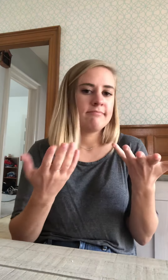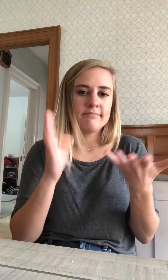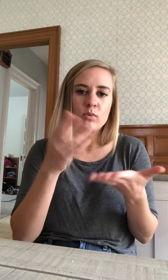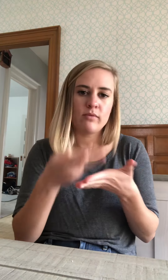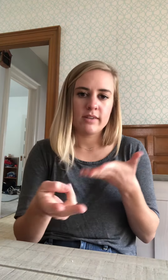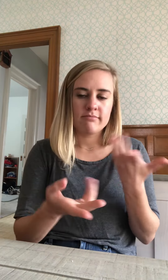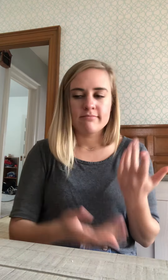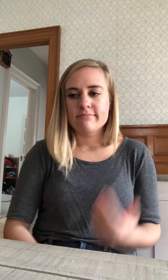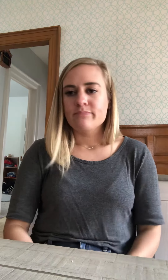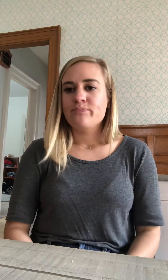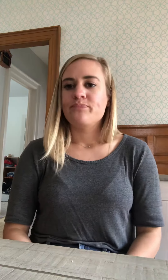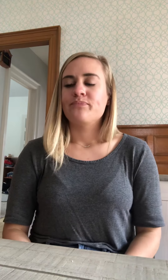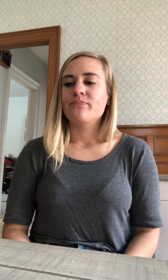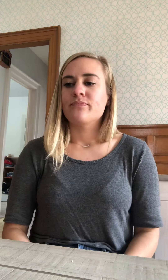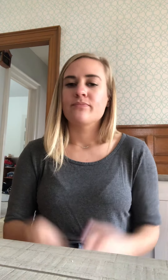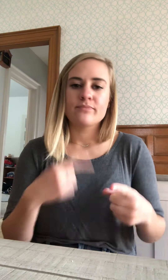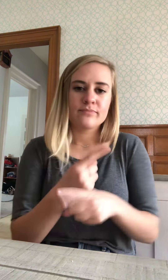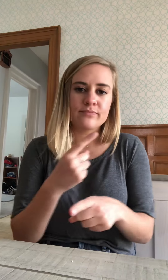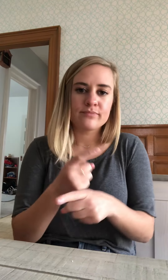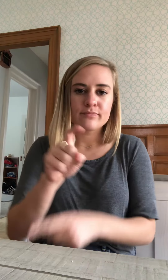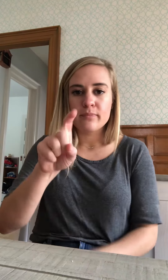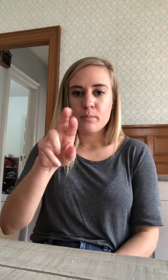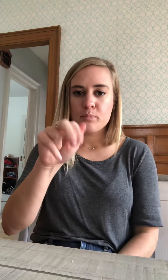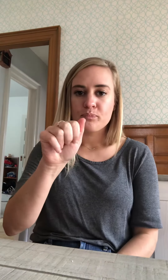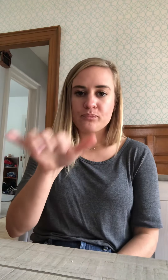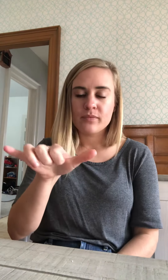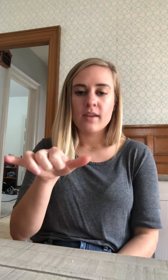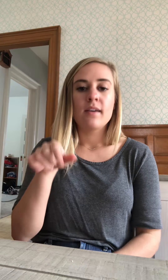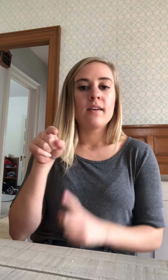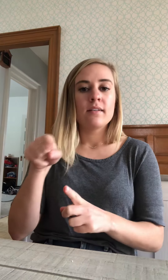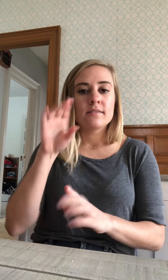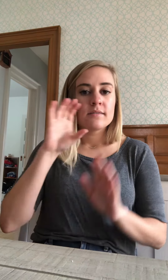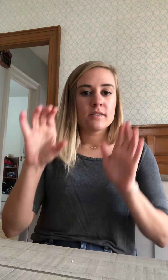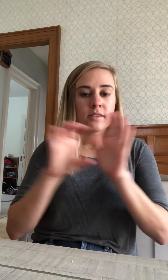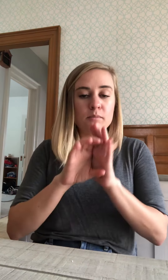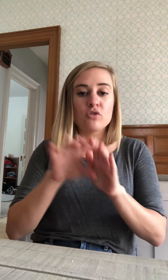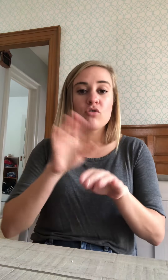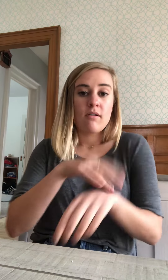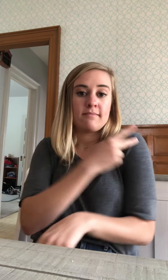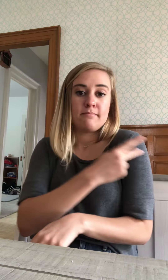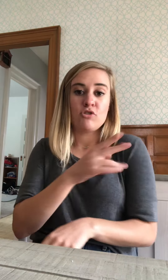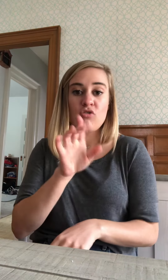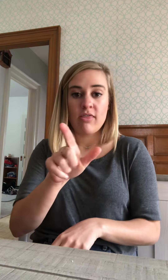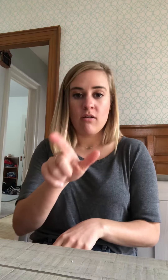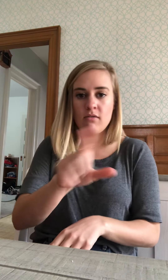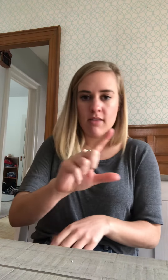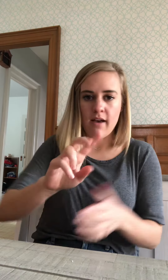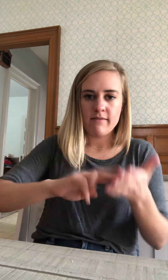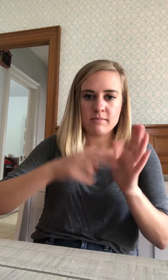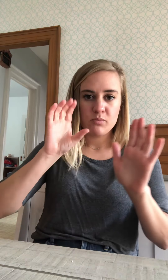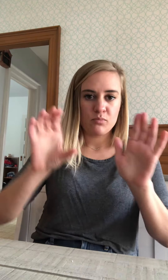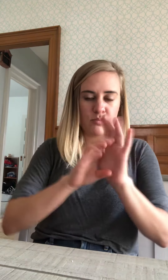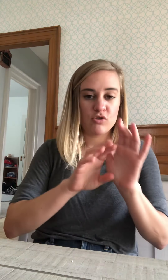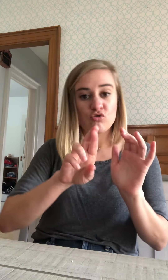So plain films, on this image you'll see on the patient's left, the right side of the image, that's a zygomatic arch fracture.